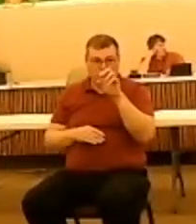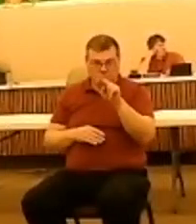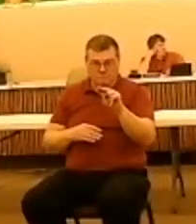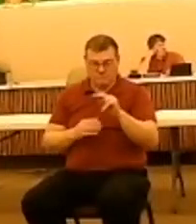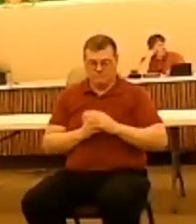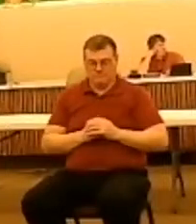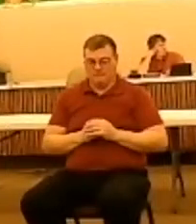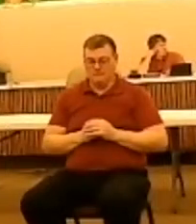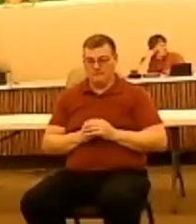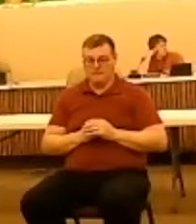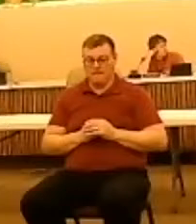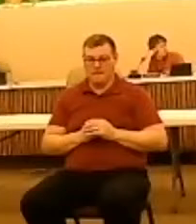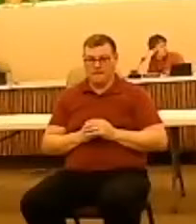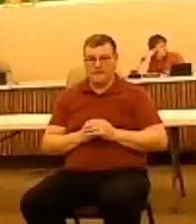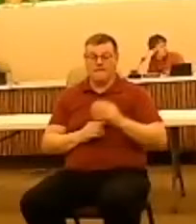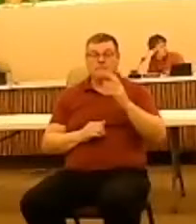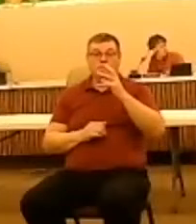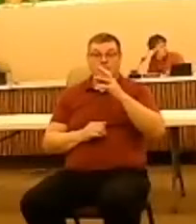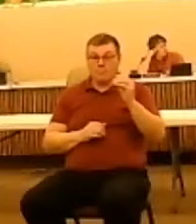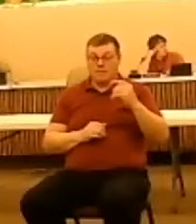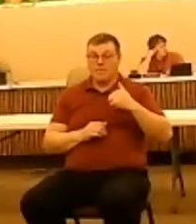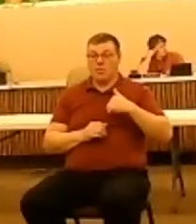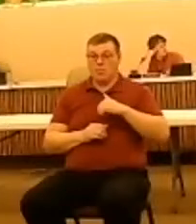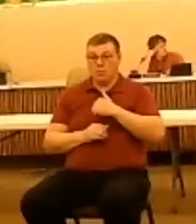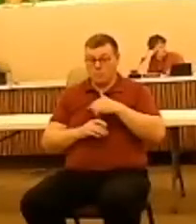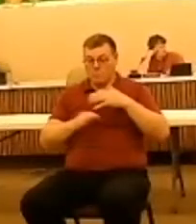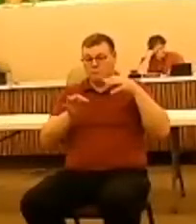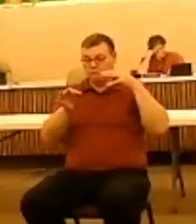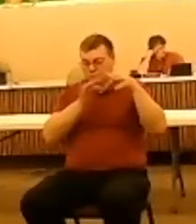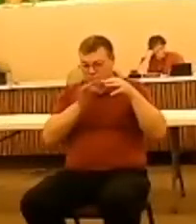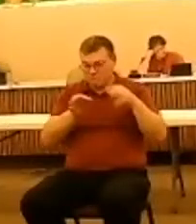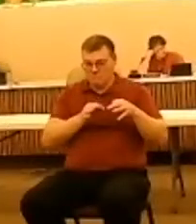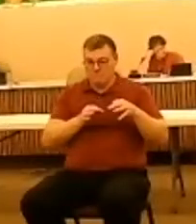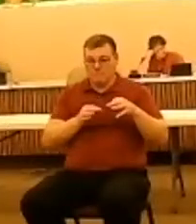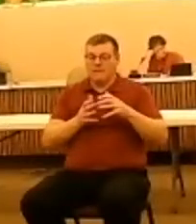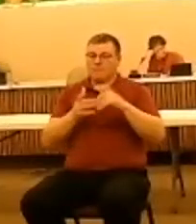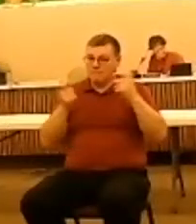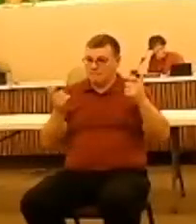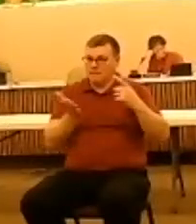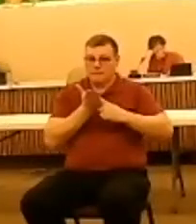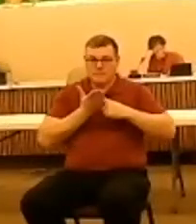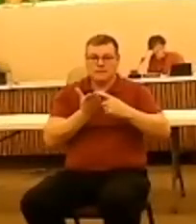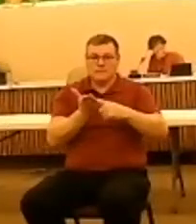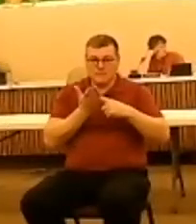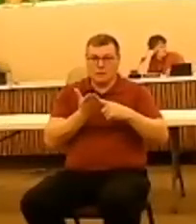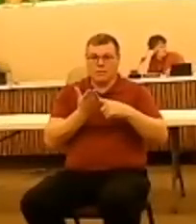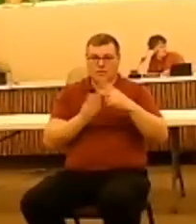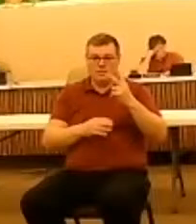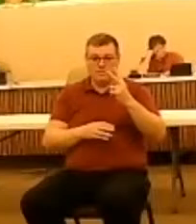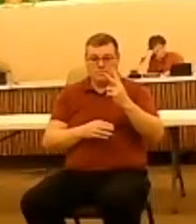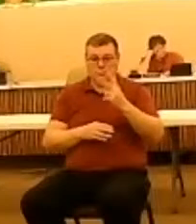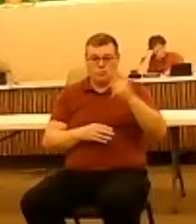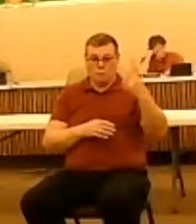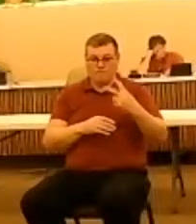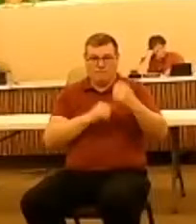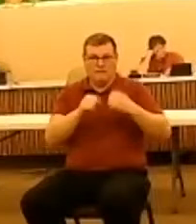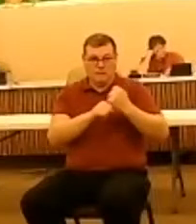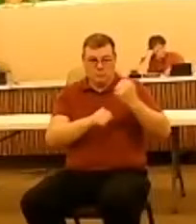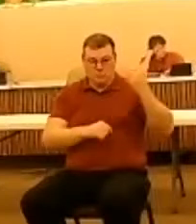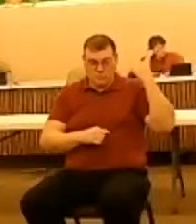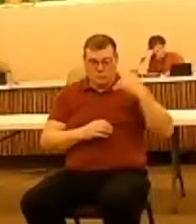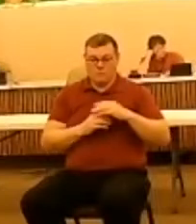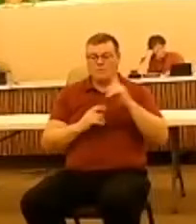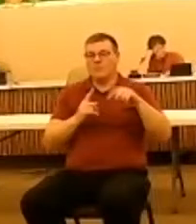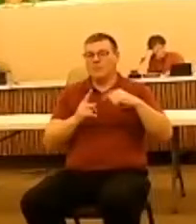Right. And we went through big discussions on this 2.5 years ago, I think it was, when